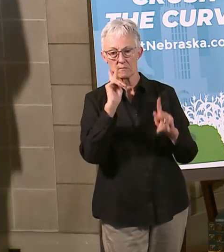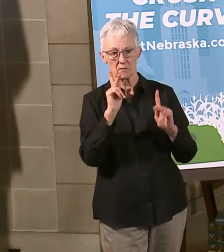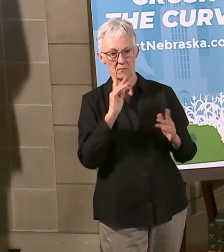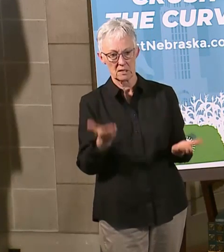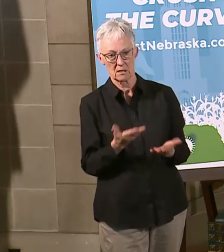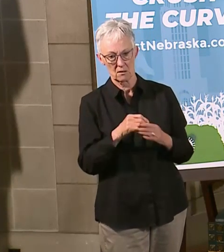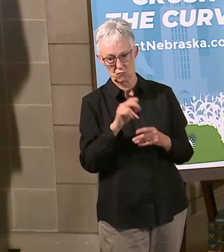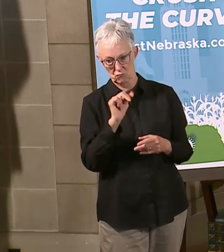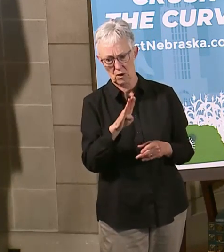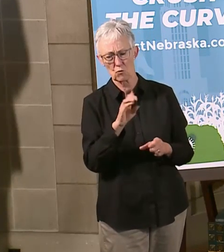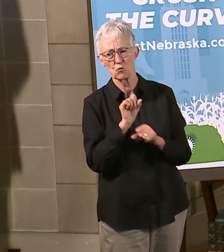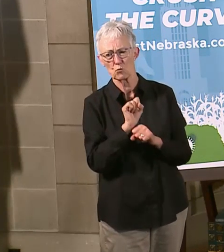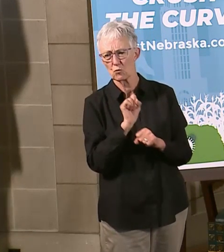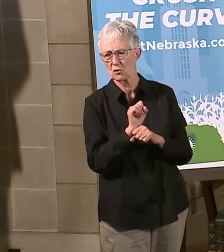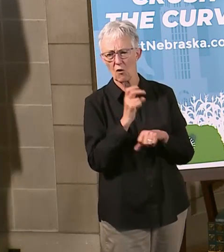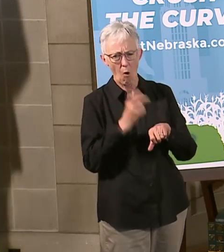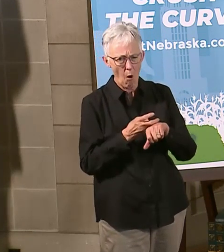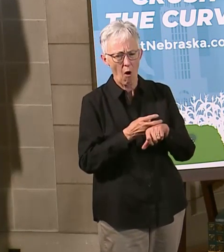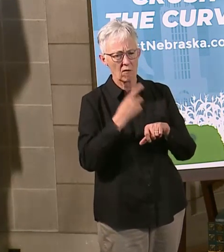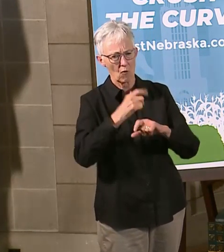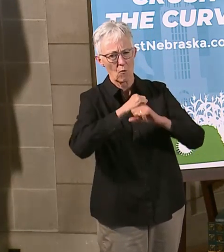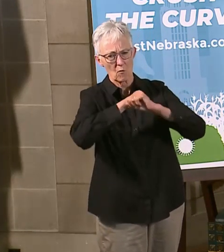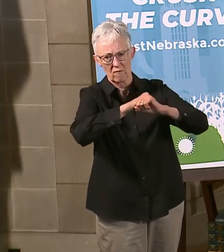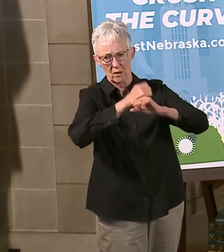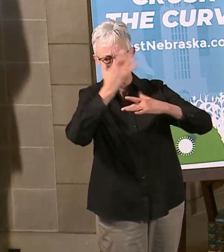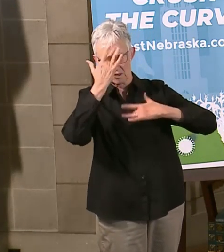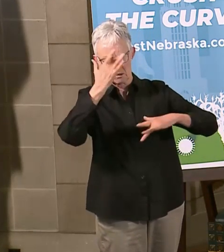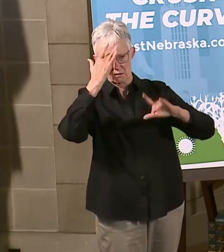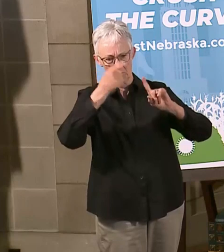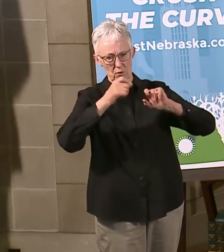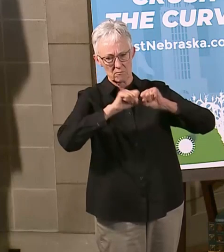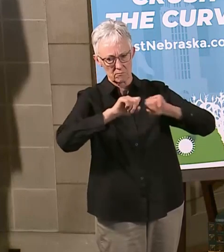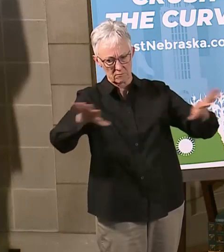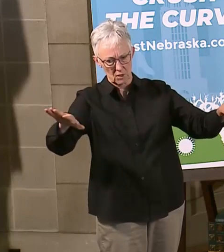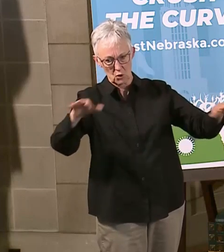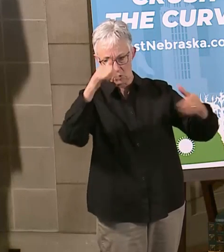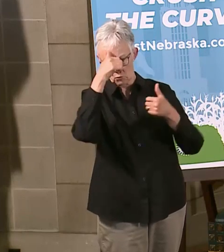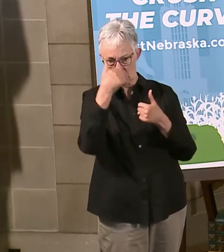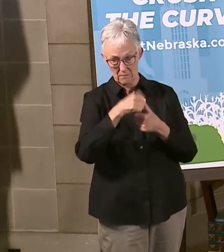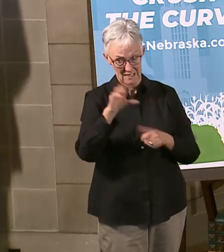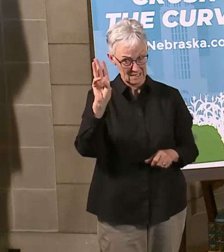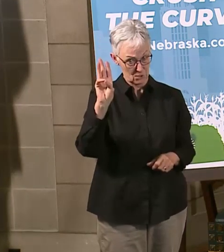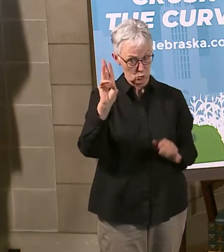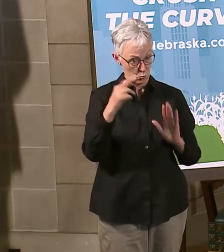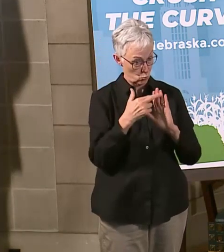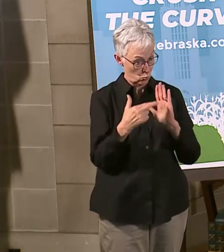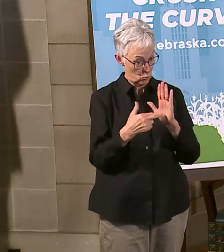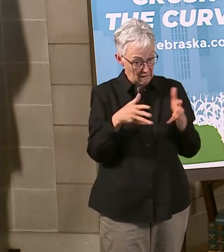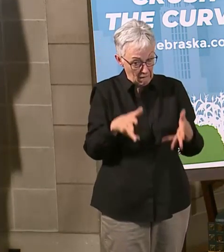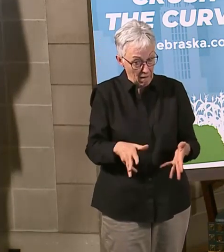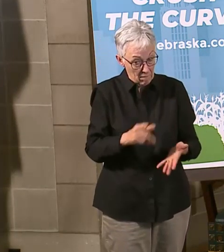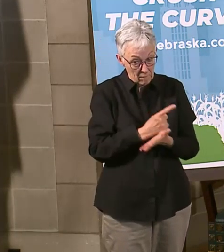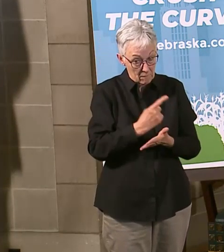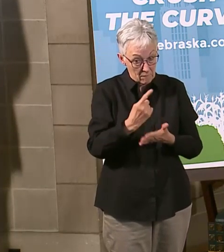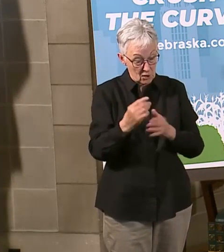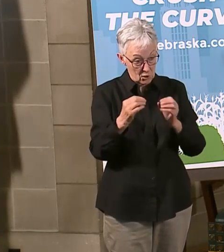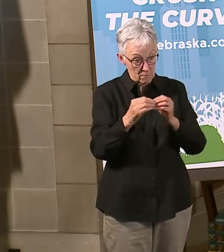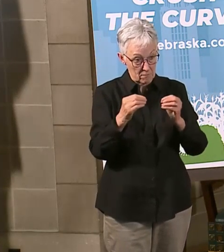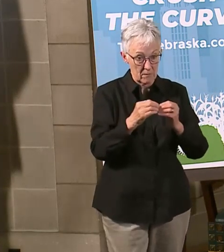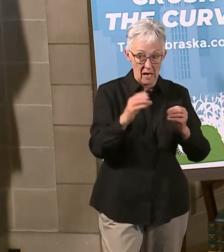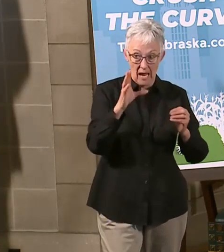are working very hard to slow the spread of virus here in our state. And please remember our 6 rules. We got another week left to follow in this. And then also, crush